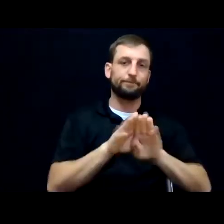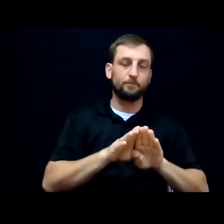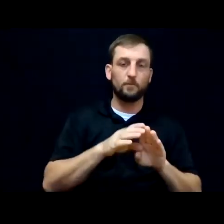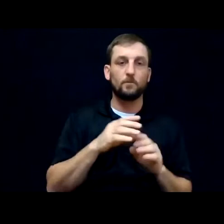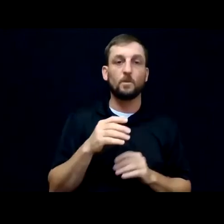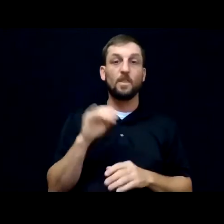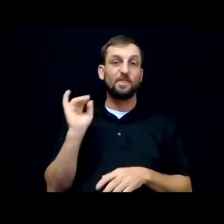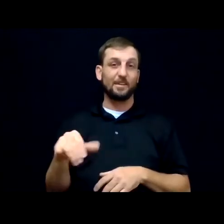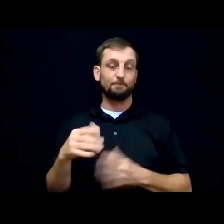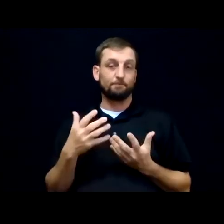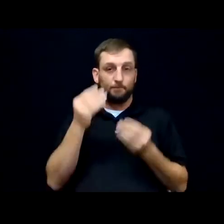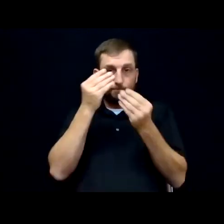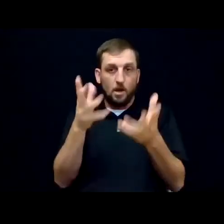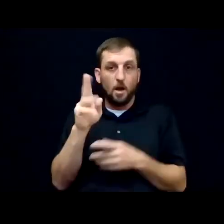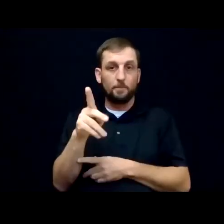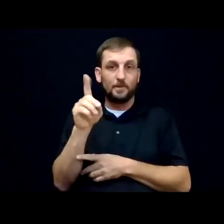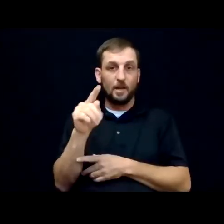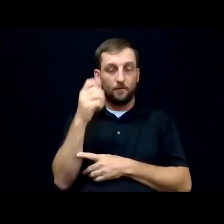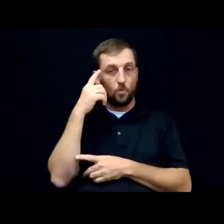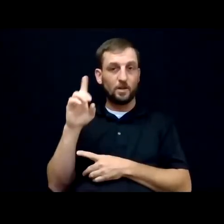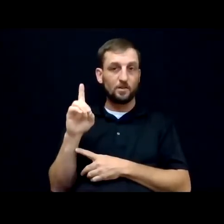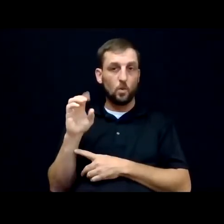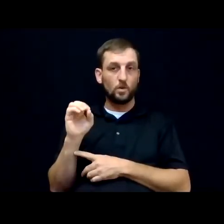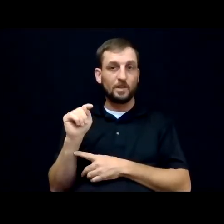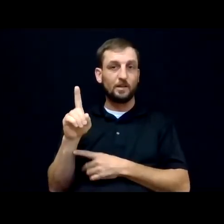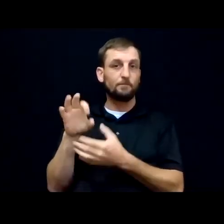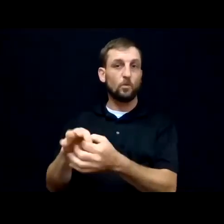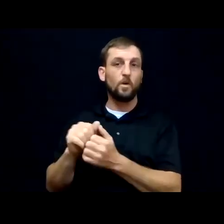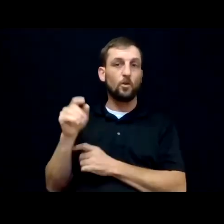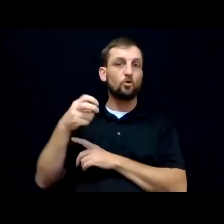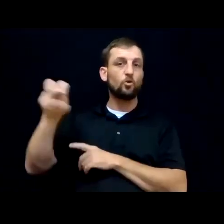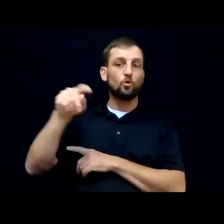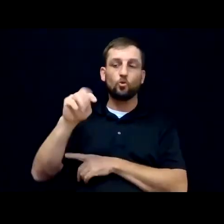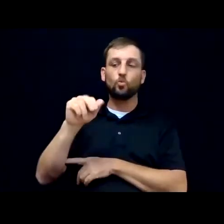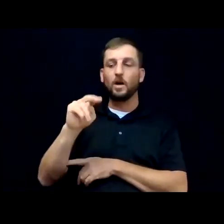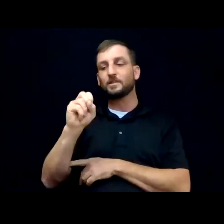update for DOTD on our transit system.